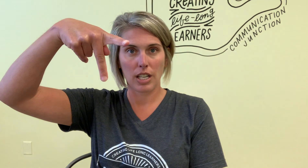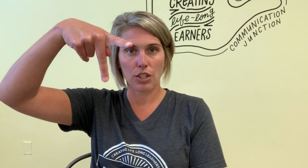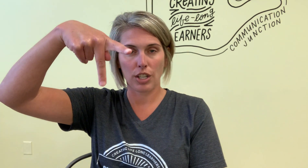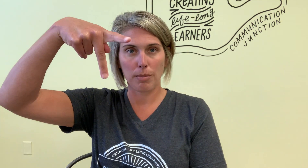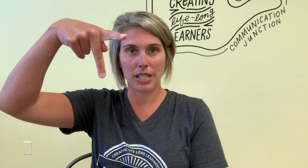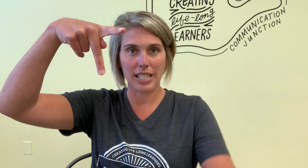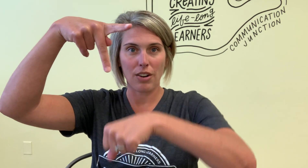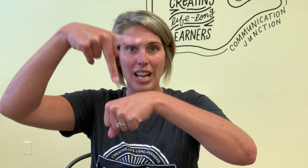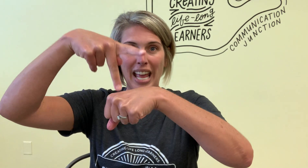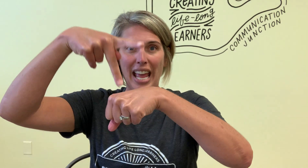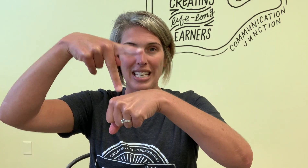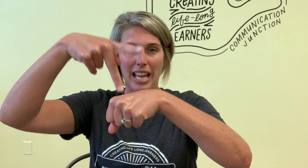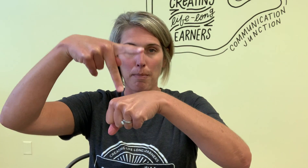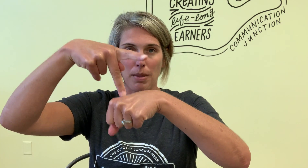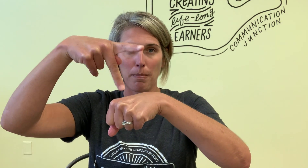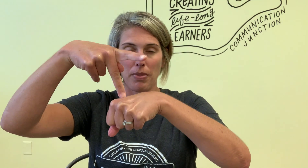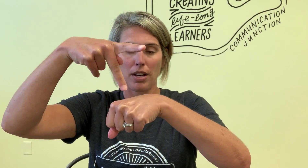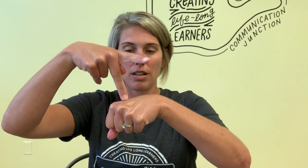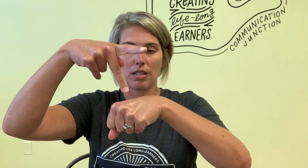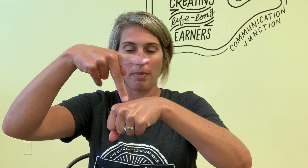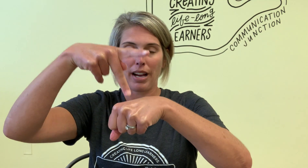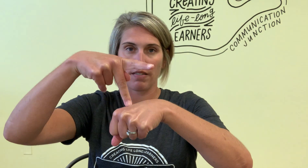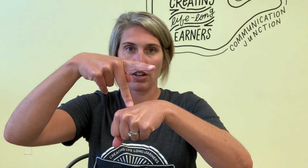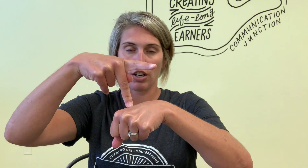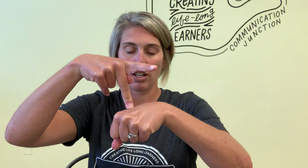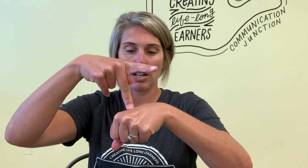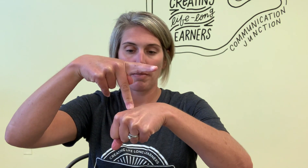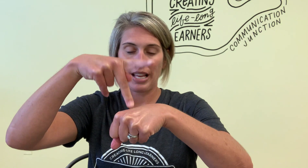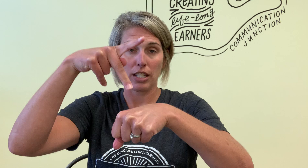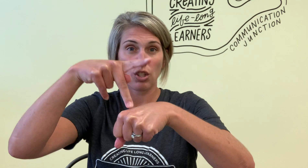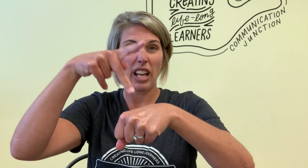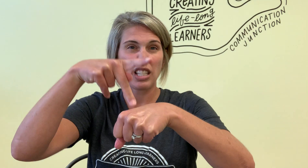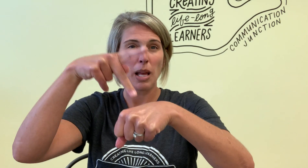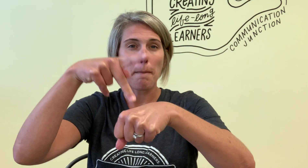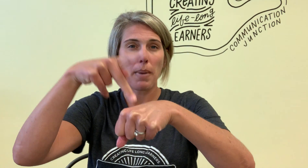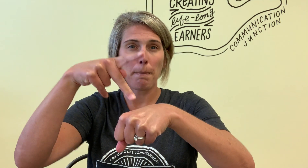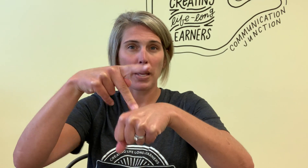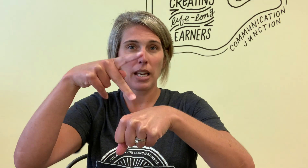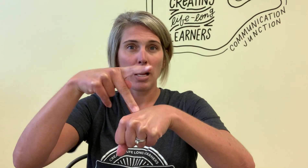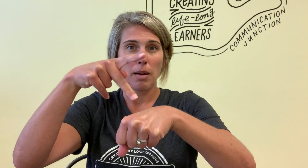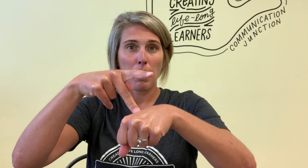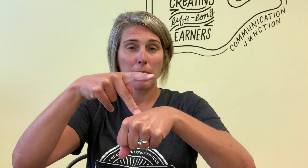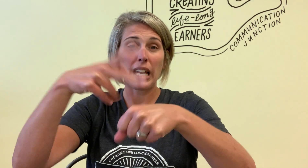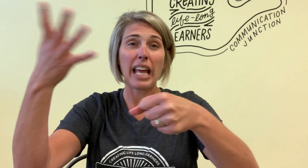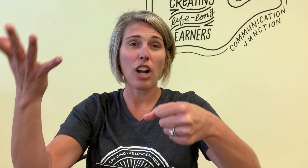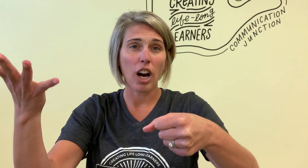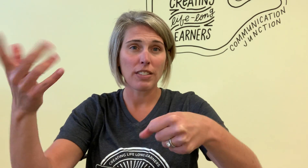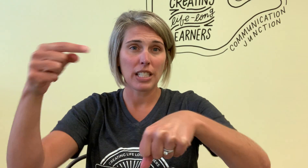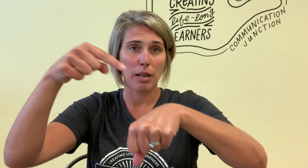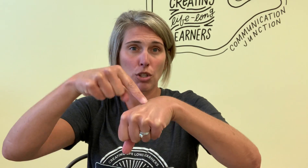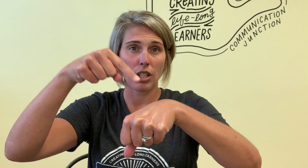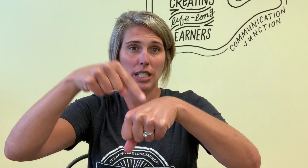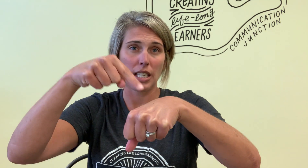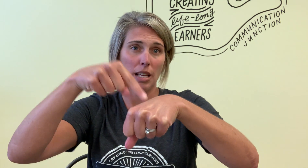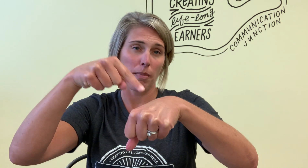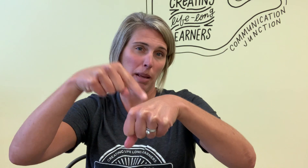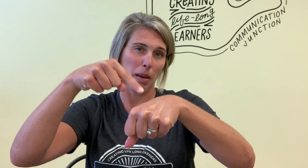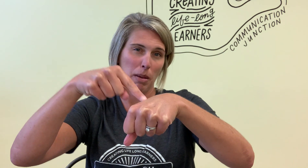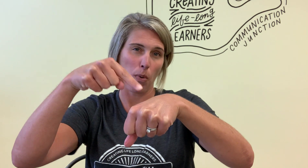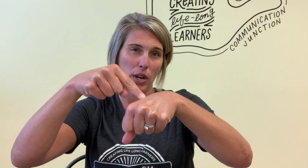it upside down, and tap the back of our hand. So that's pumpkin, pumpkin. And oftentimes you're gonna see them like maybe point